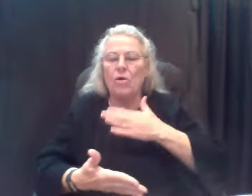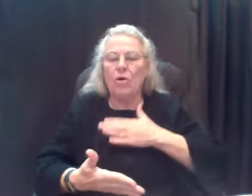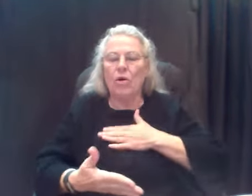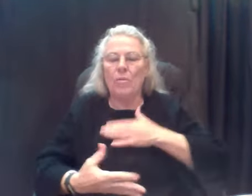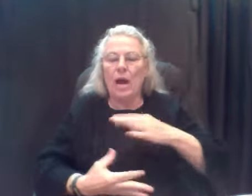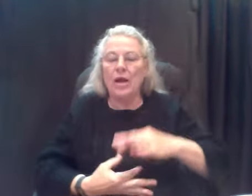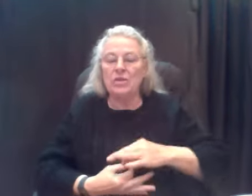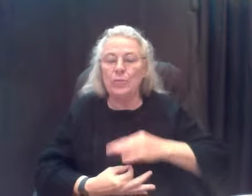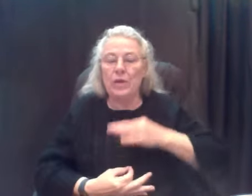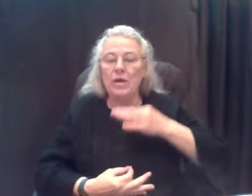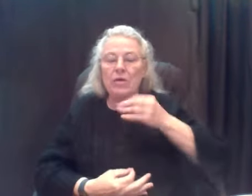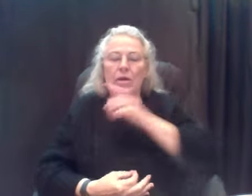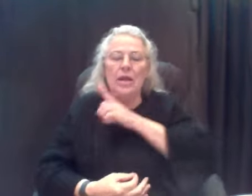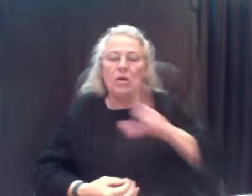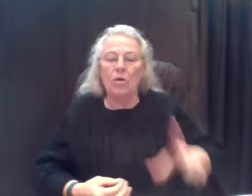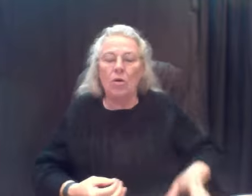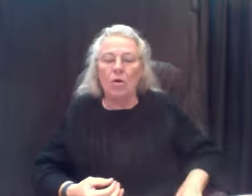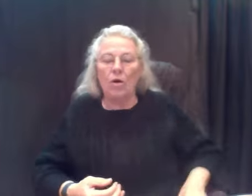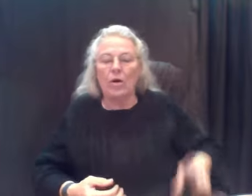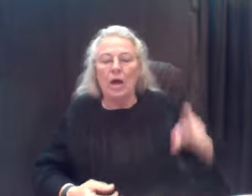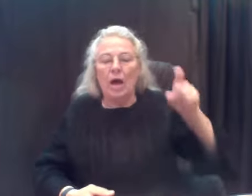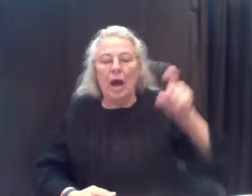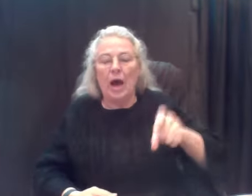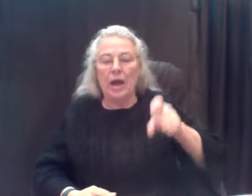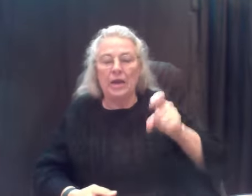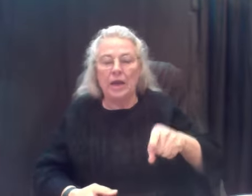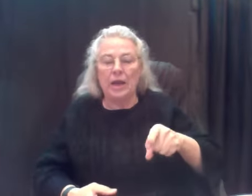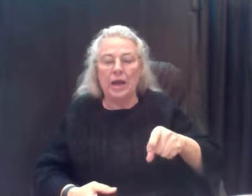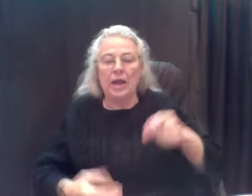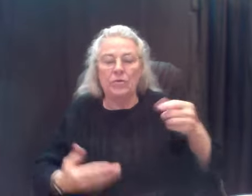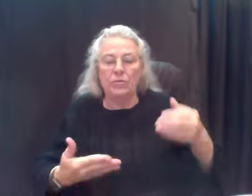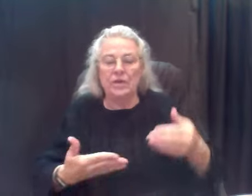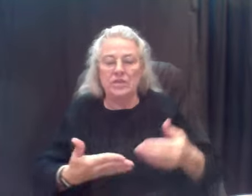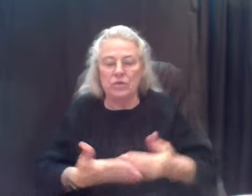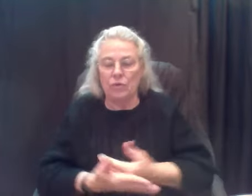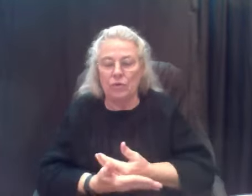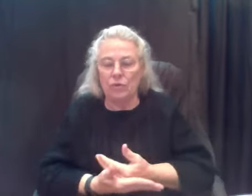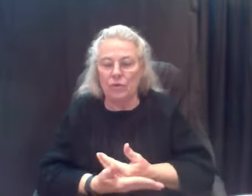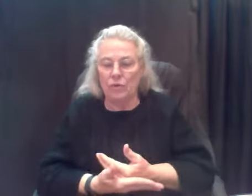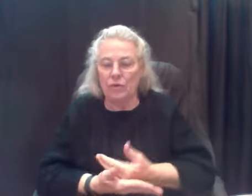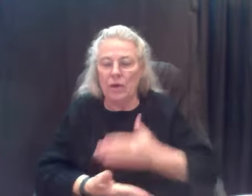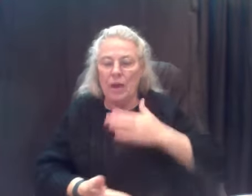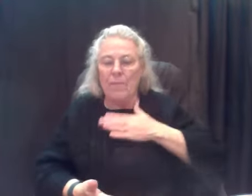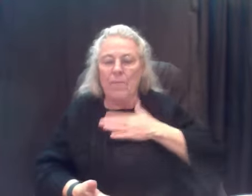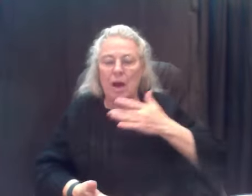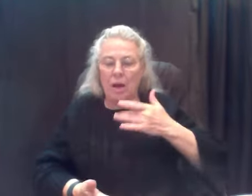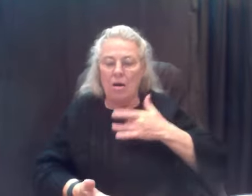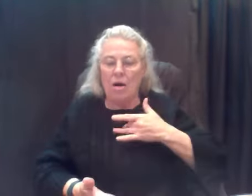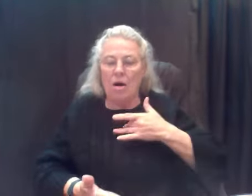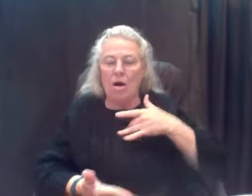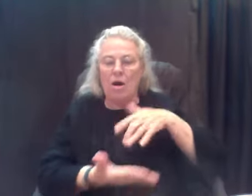Restore my spirit, Lord, I need restored. My heart